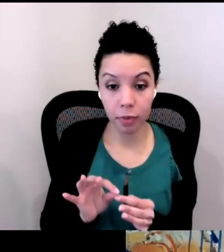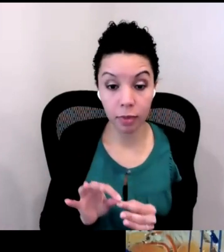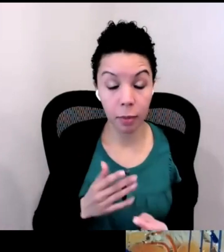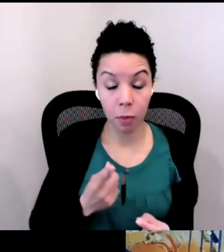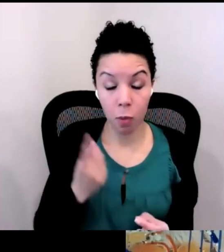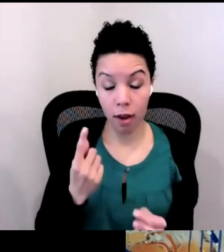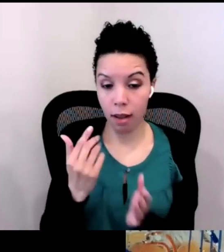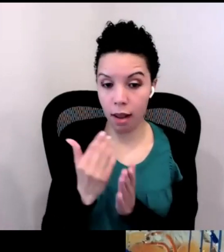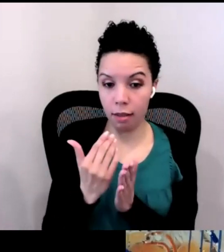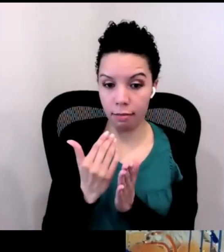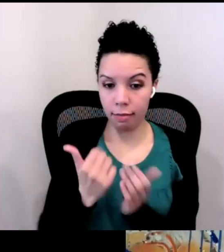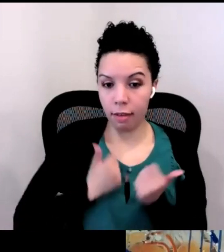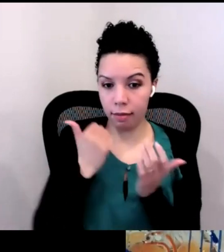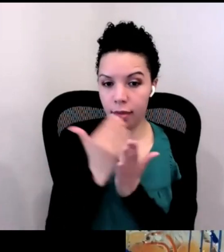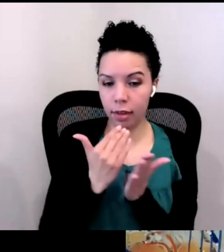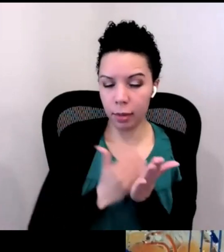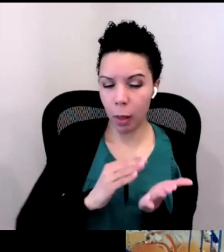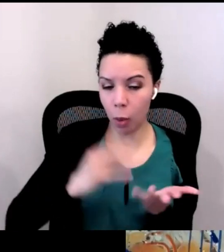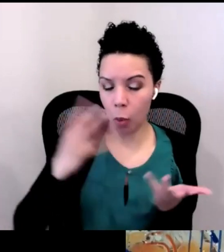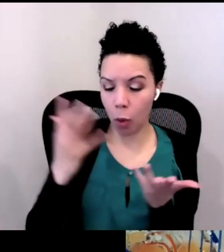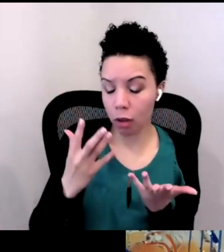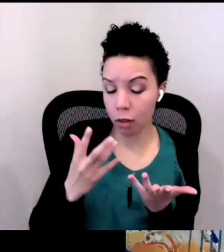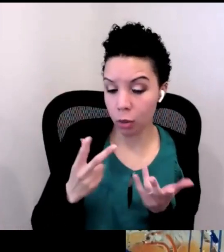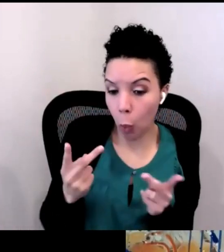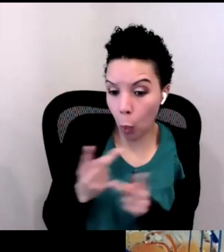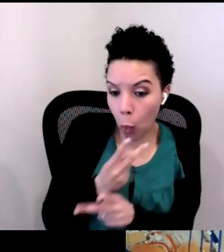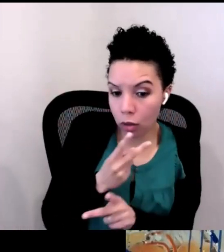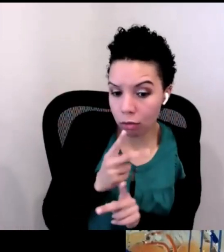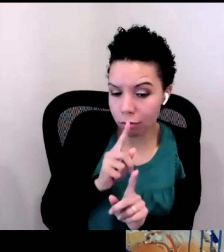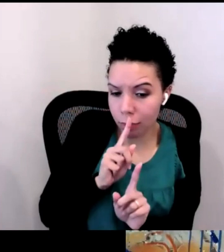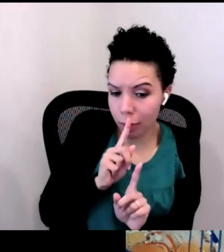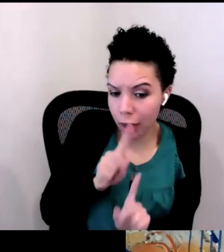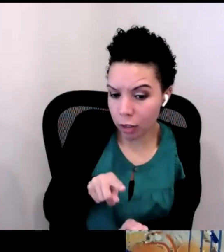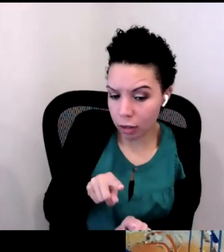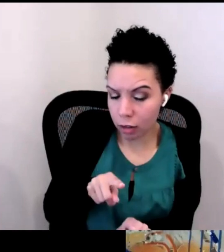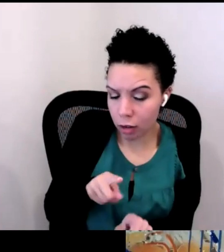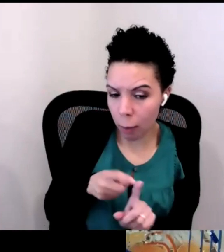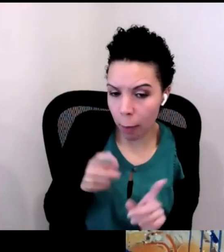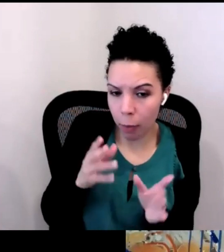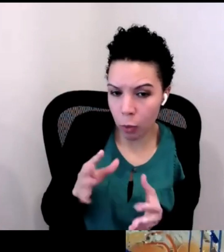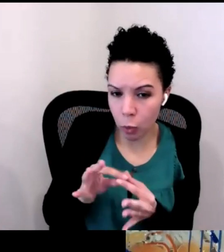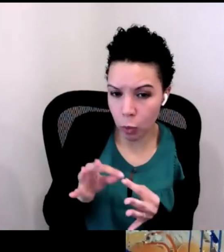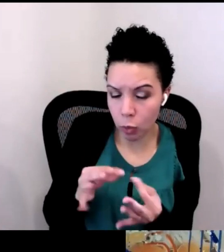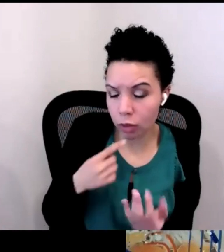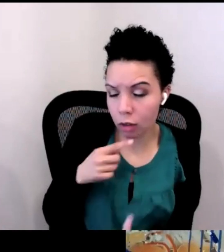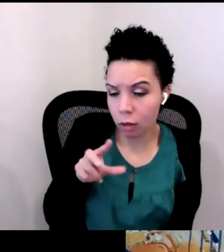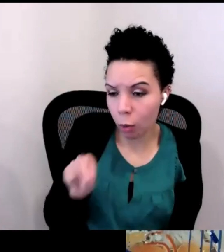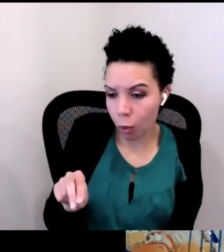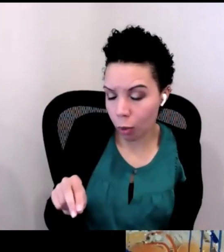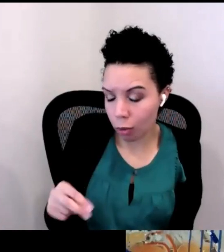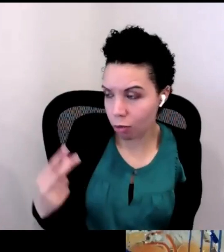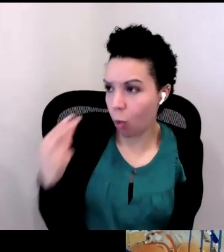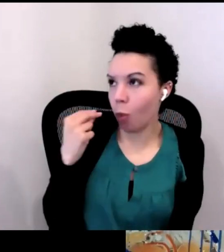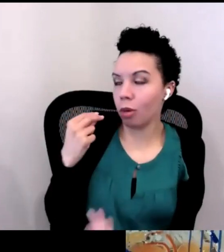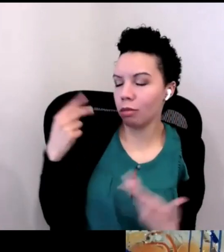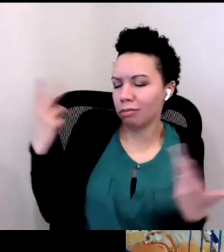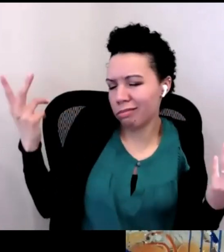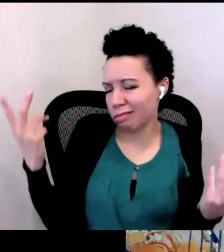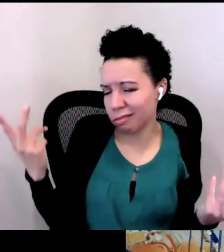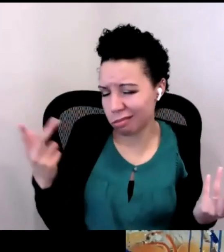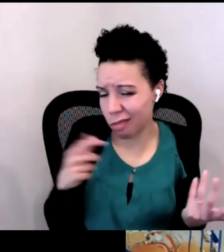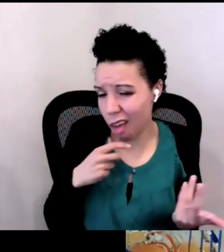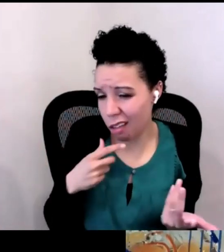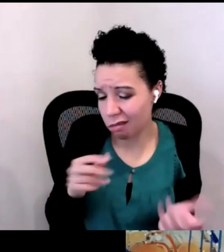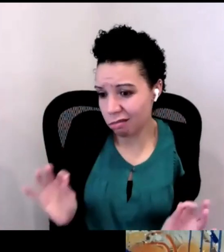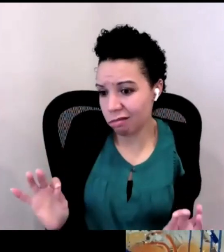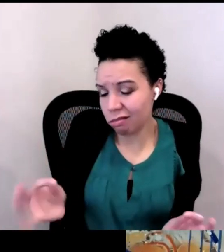no. If you don't try, you're never going to hear yes or no. And you'll find that a lot of people do say yes. People are definitely more